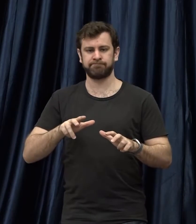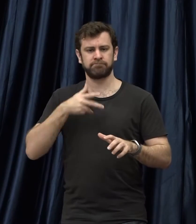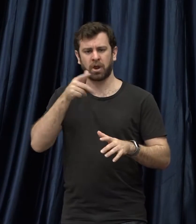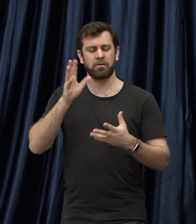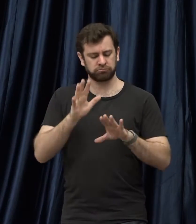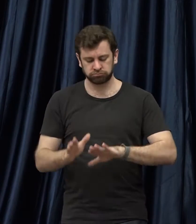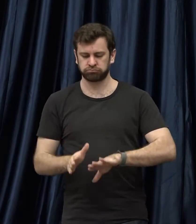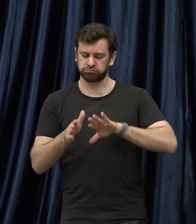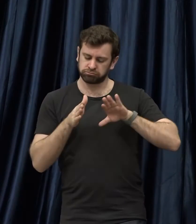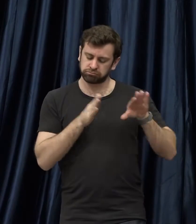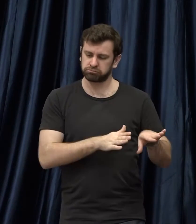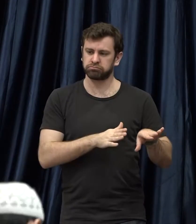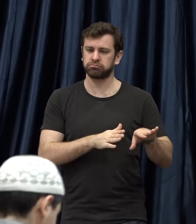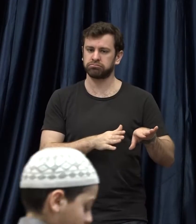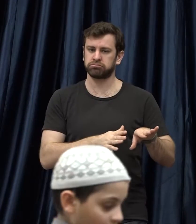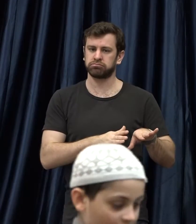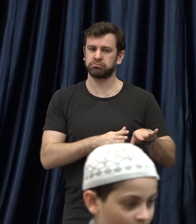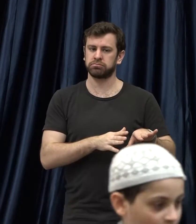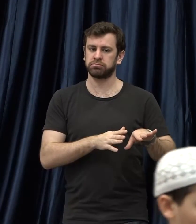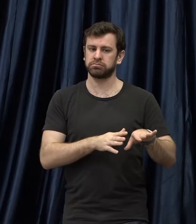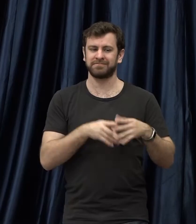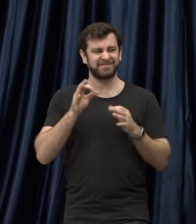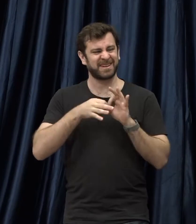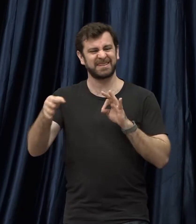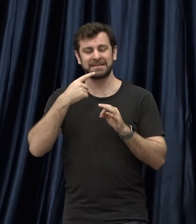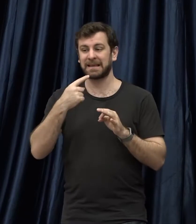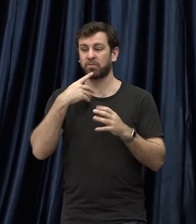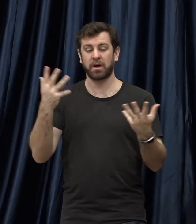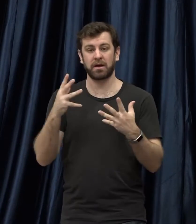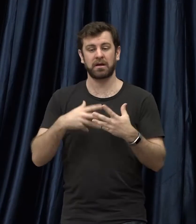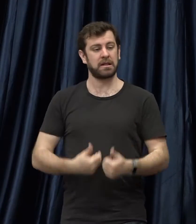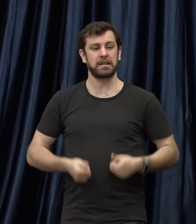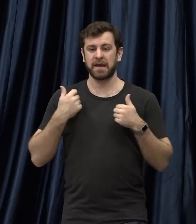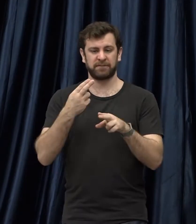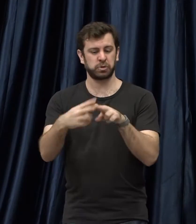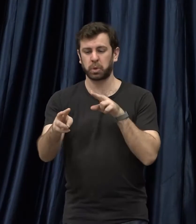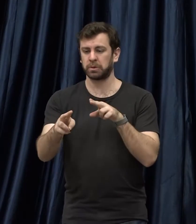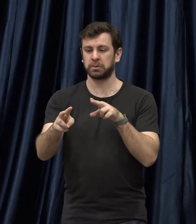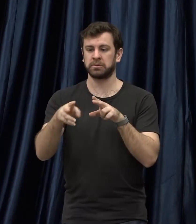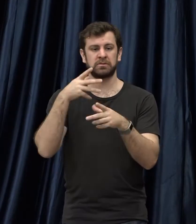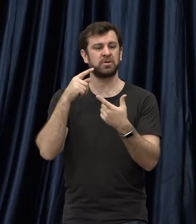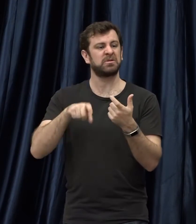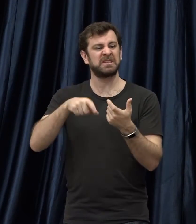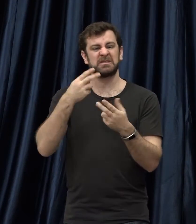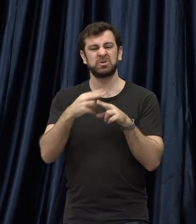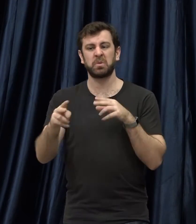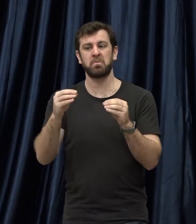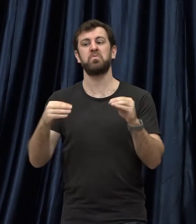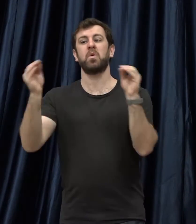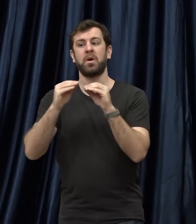As-Sa'di said, life is short, so don't shorten it with worries, grief,